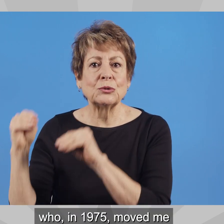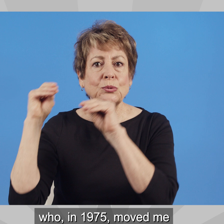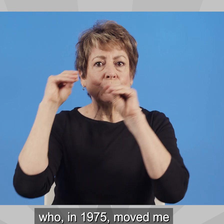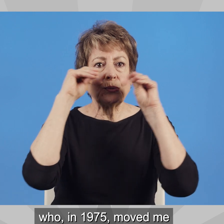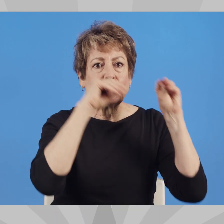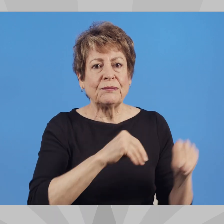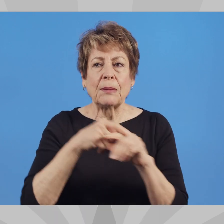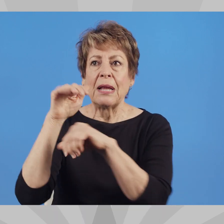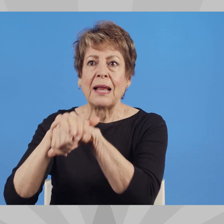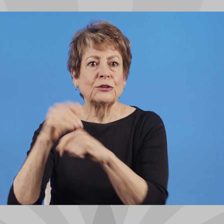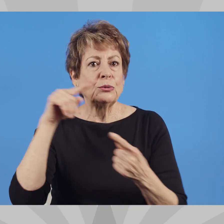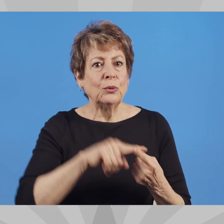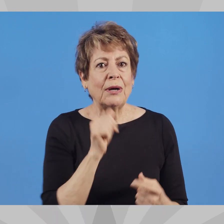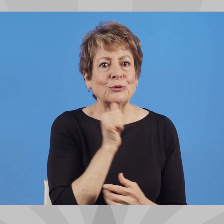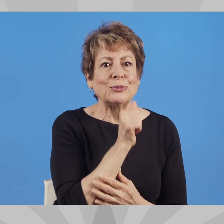to Arizona.